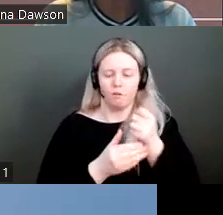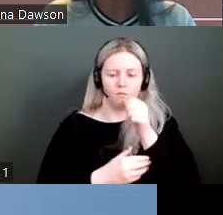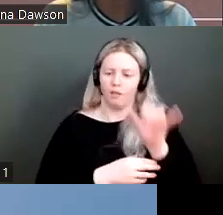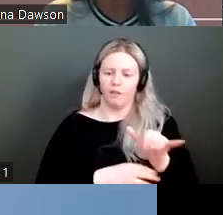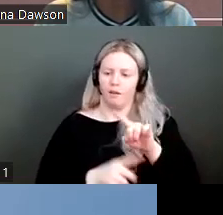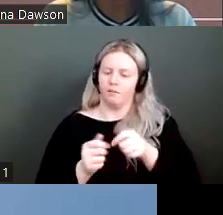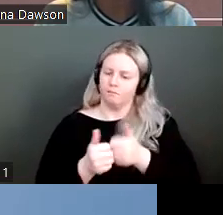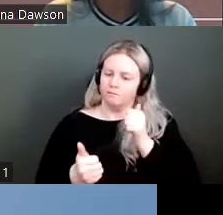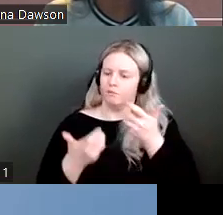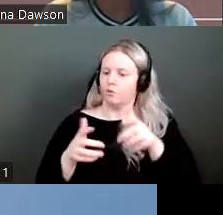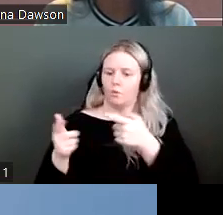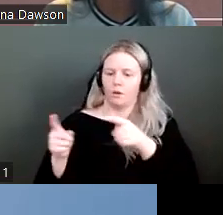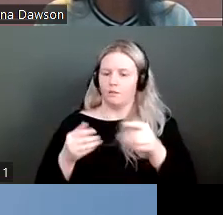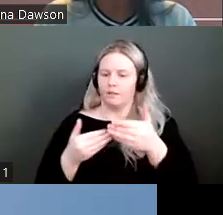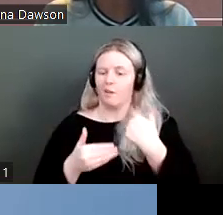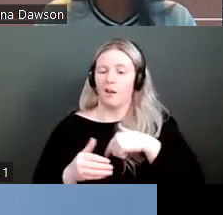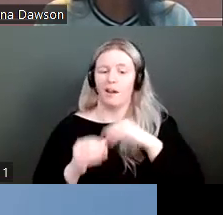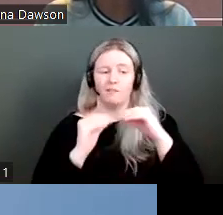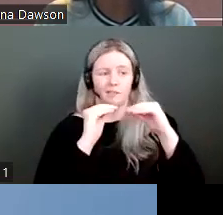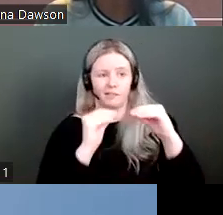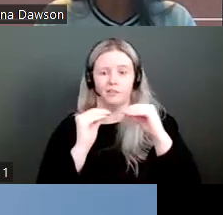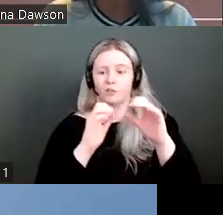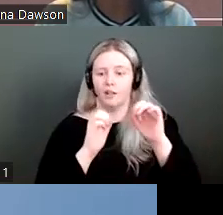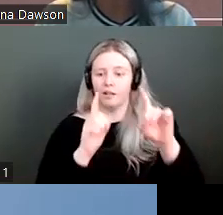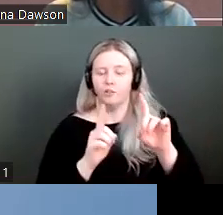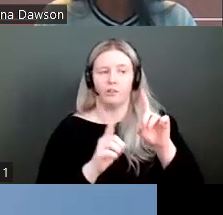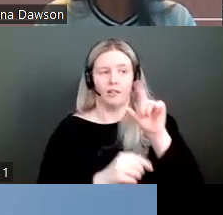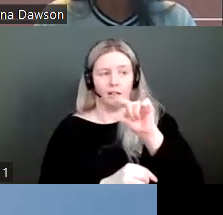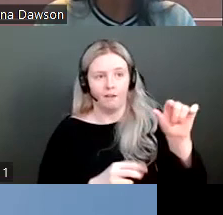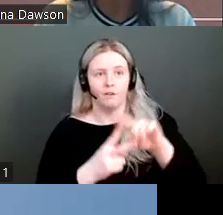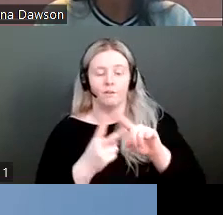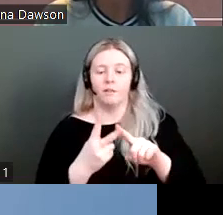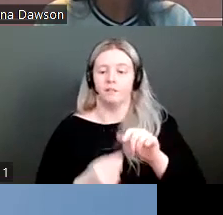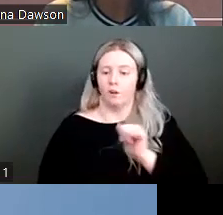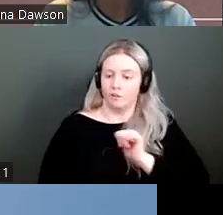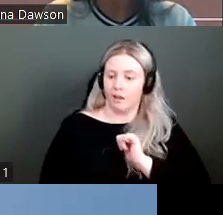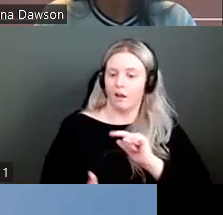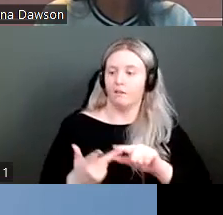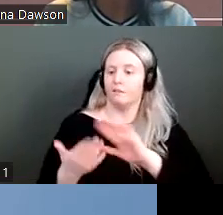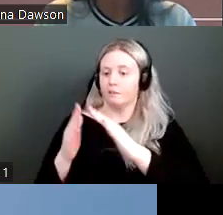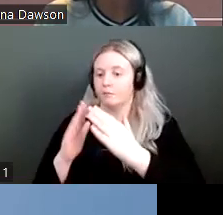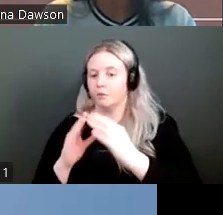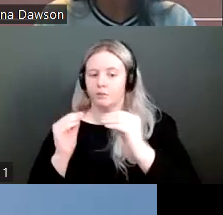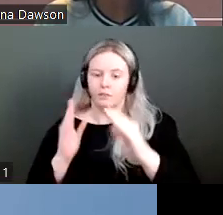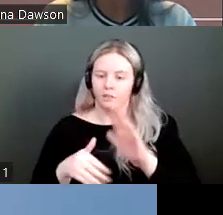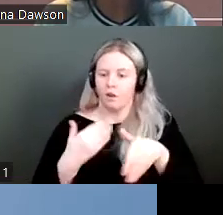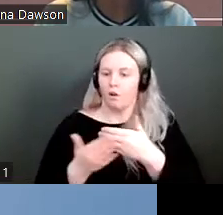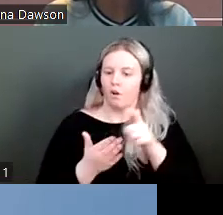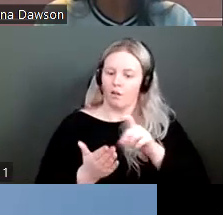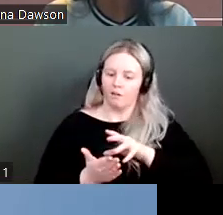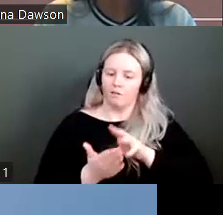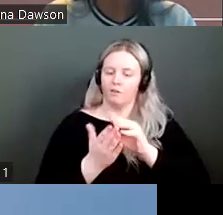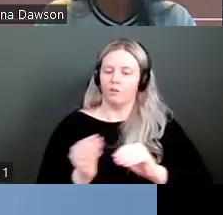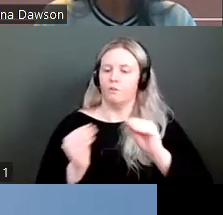our leaders, ourselves, related professionals, and our communities, because we can all learn more about the role these broader